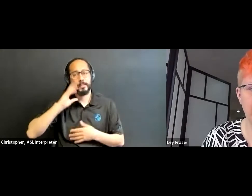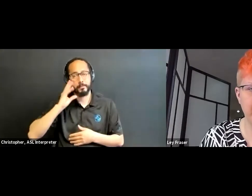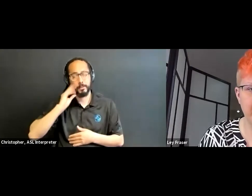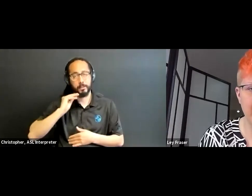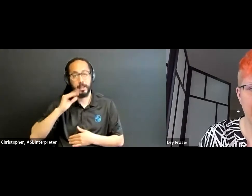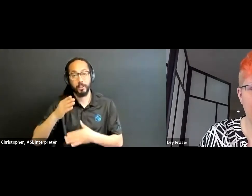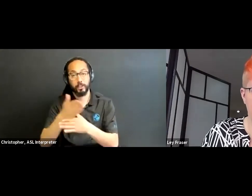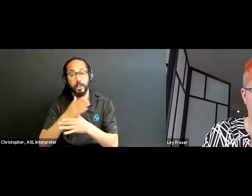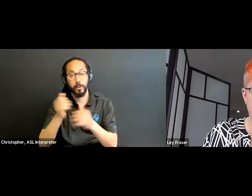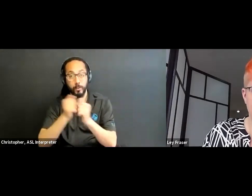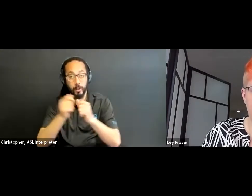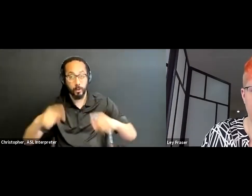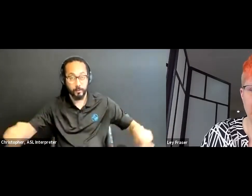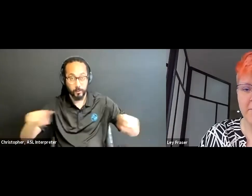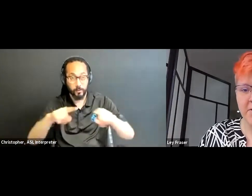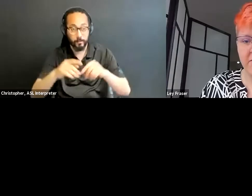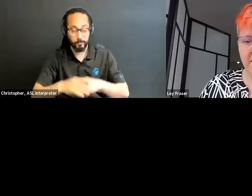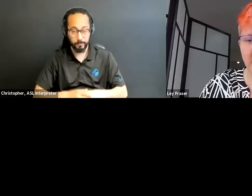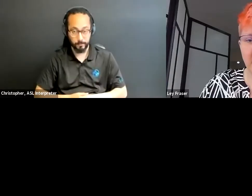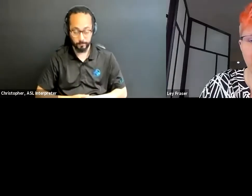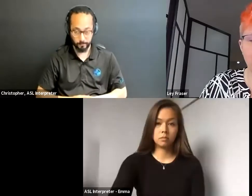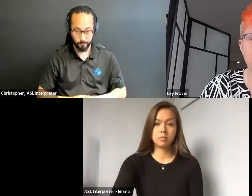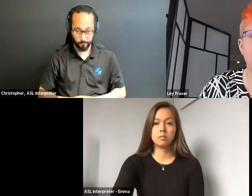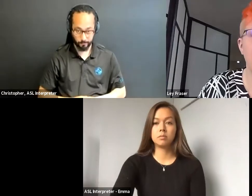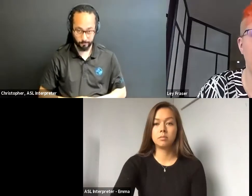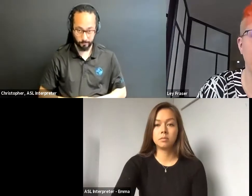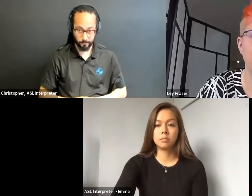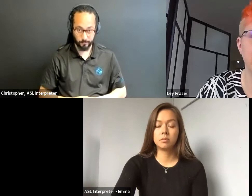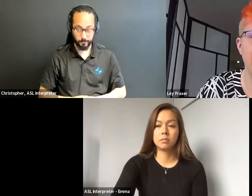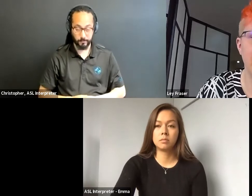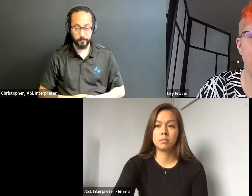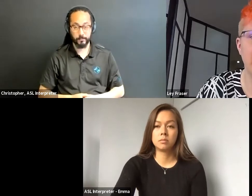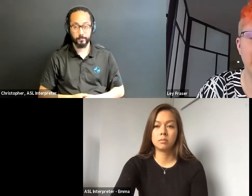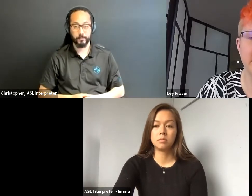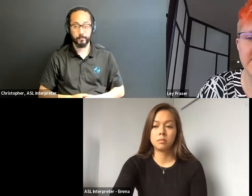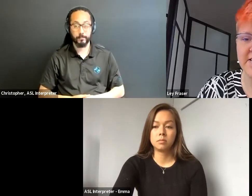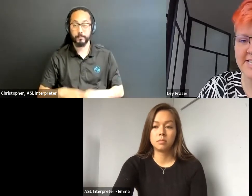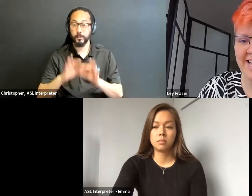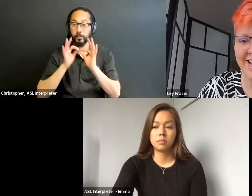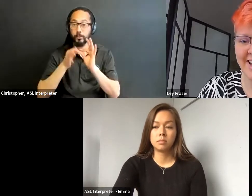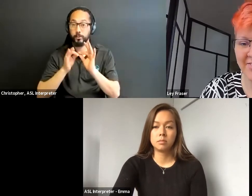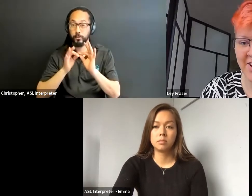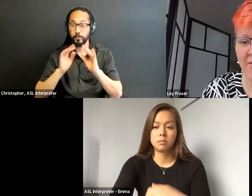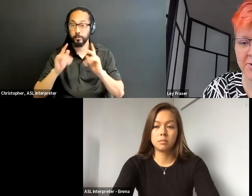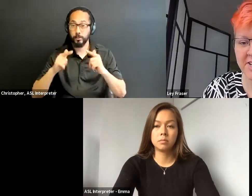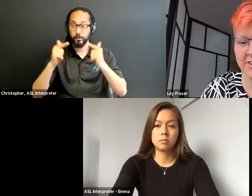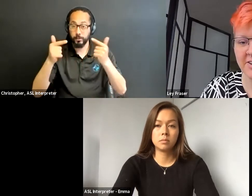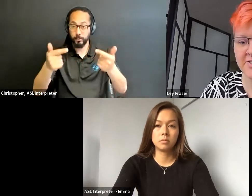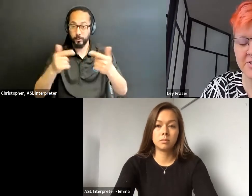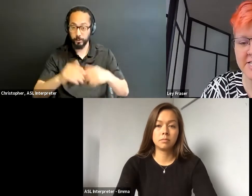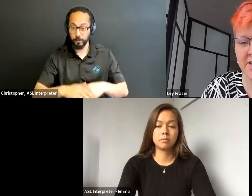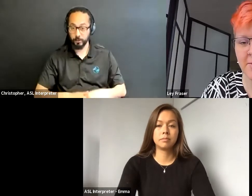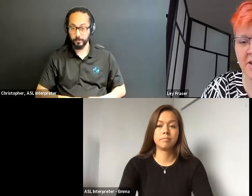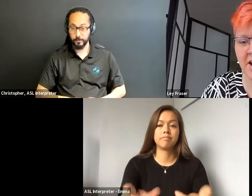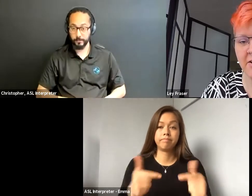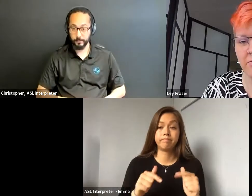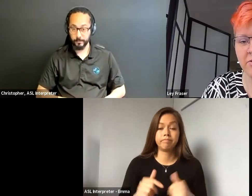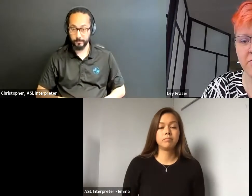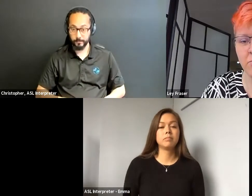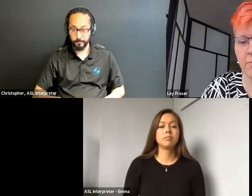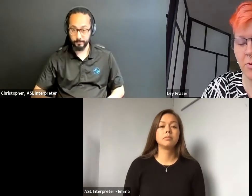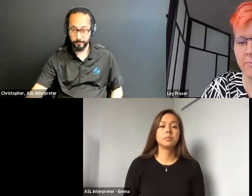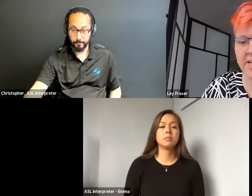So to give you some of the outcomes of our survey, and I will suggest that if you have a particular interest, you keep an eye